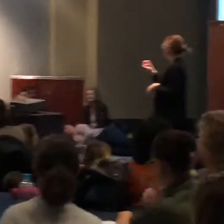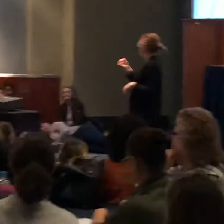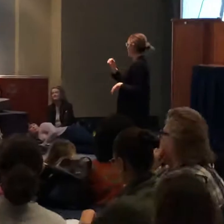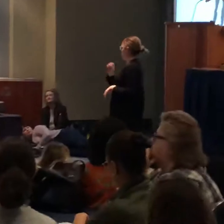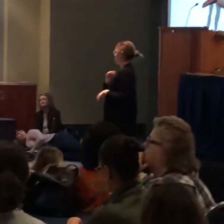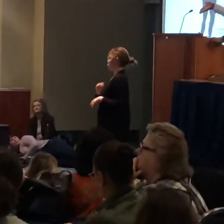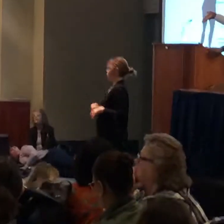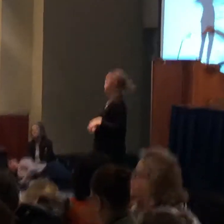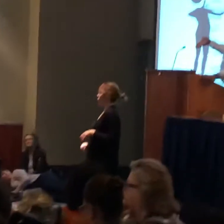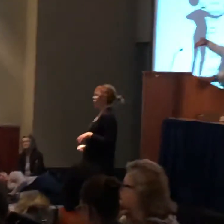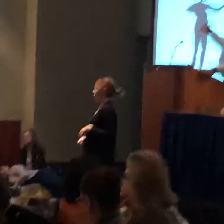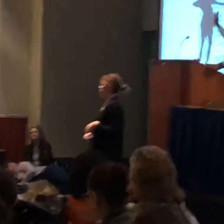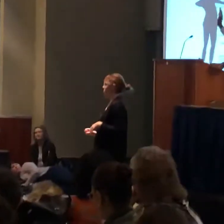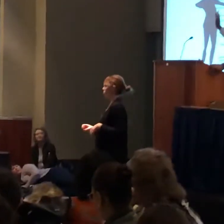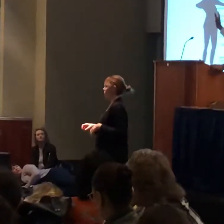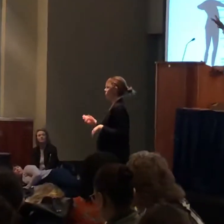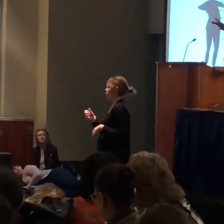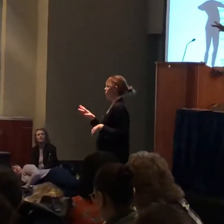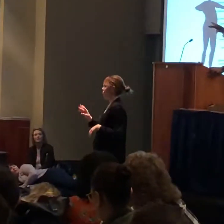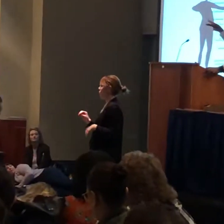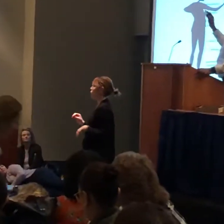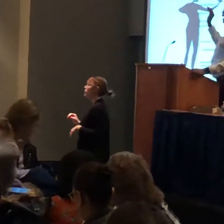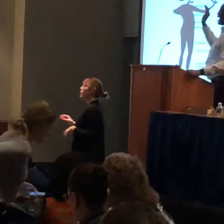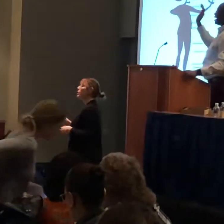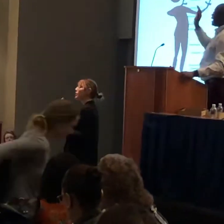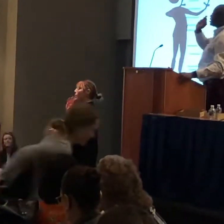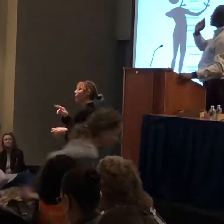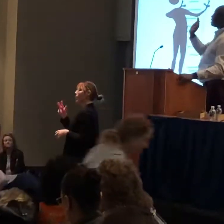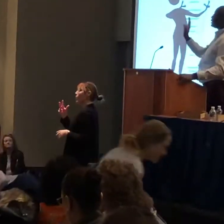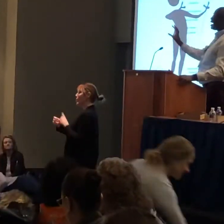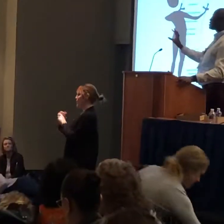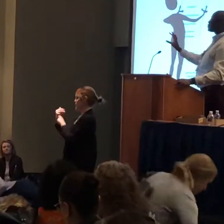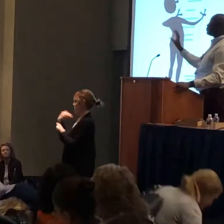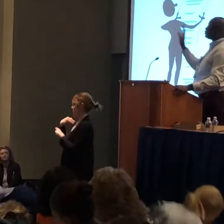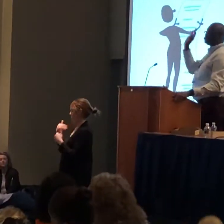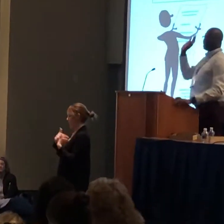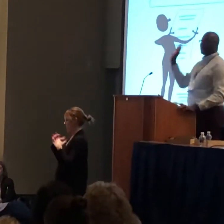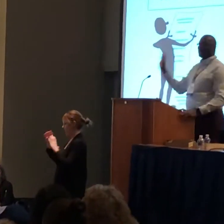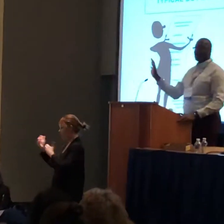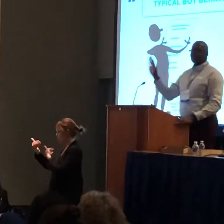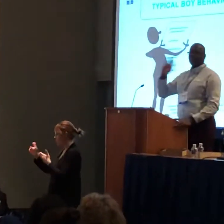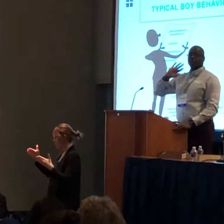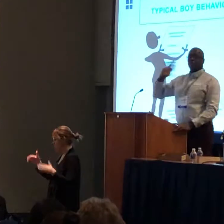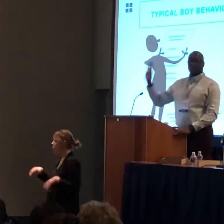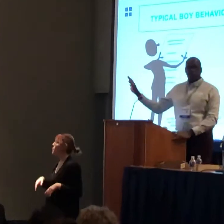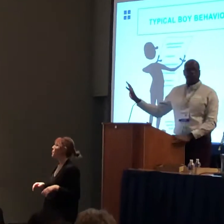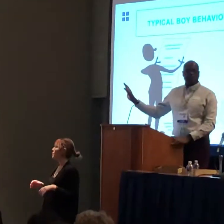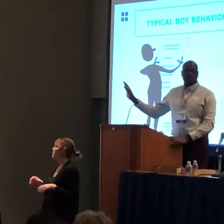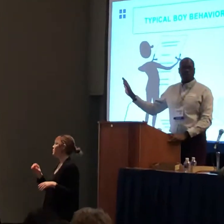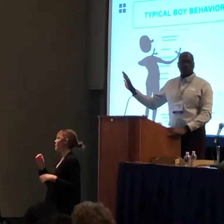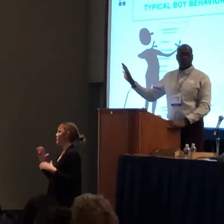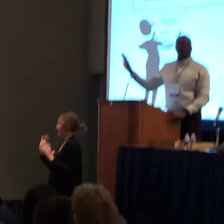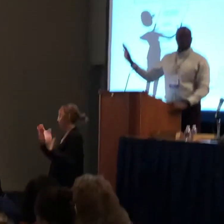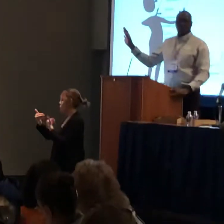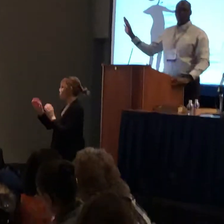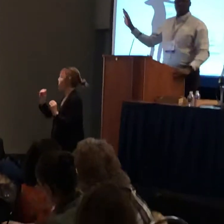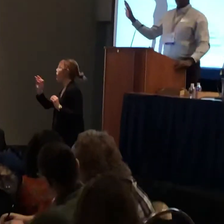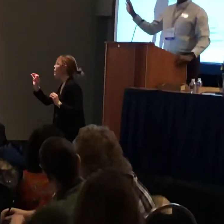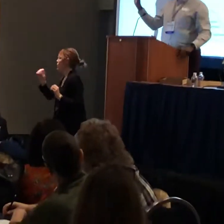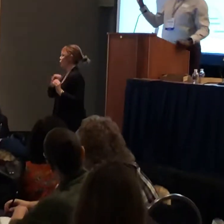Okay, superheroes. 2-3 years ago, I had a classroom of